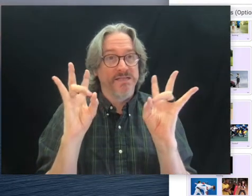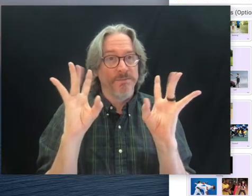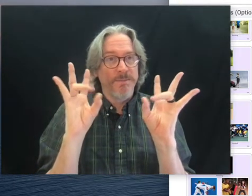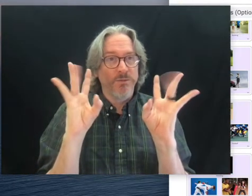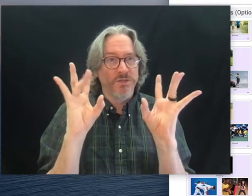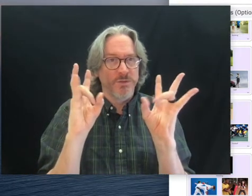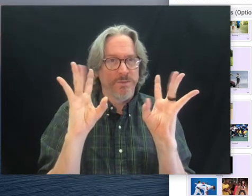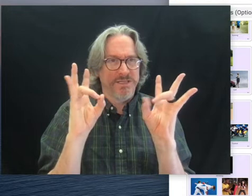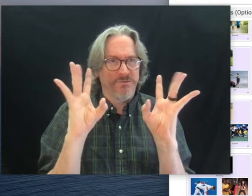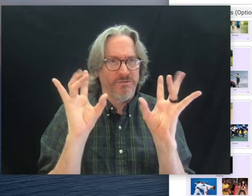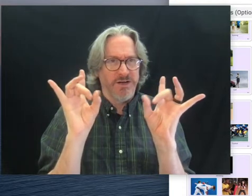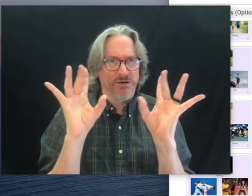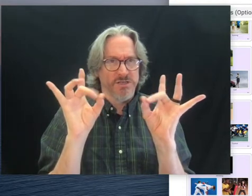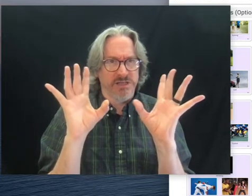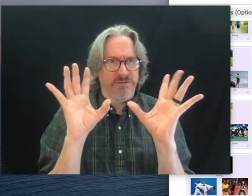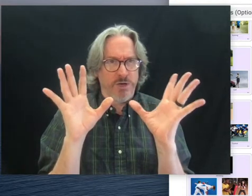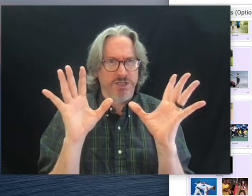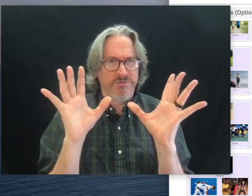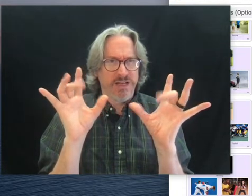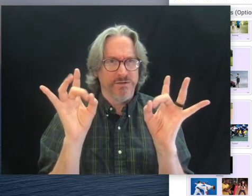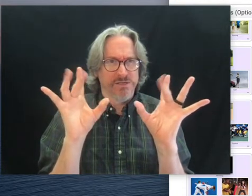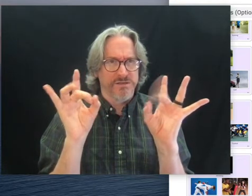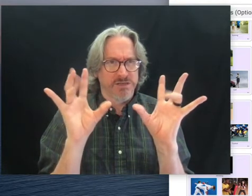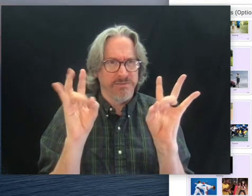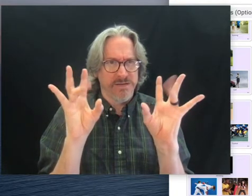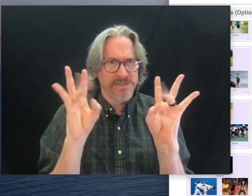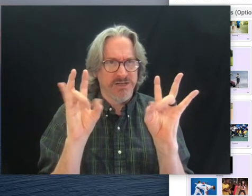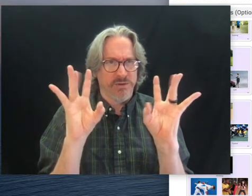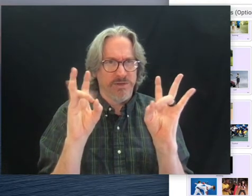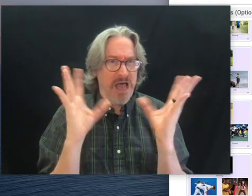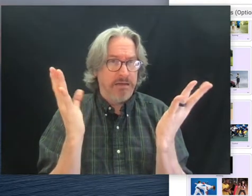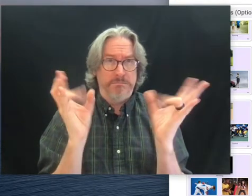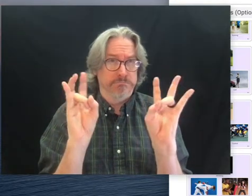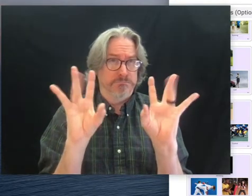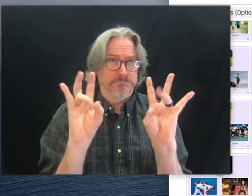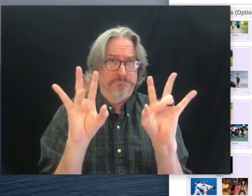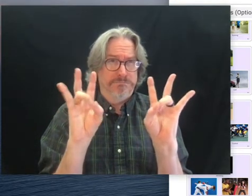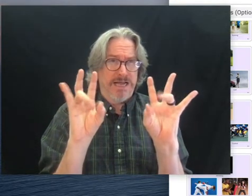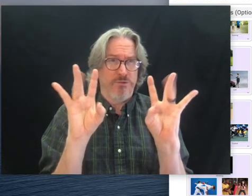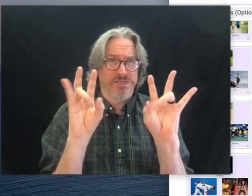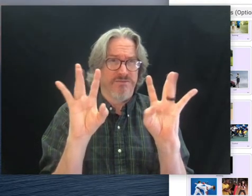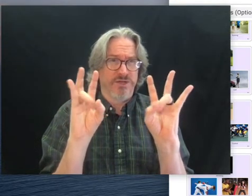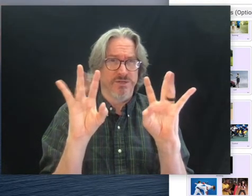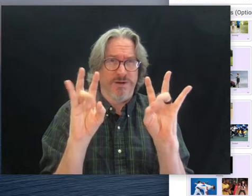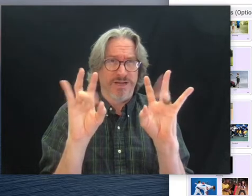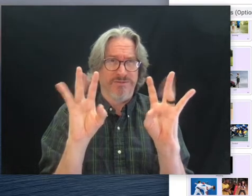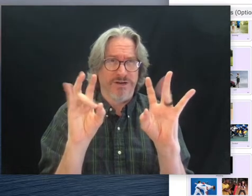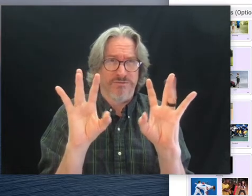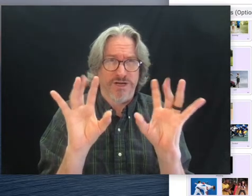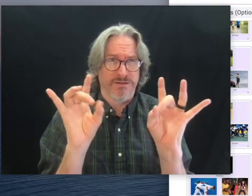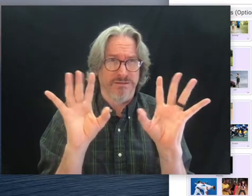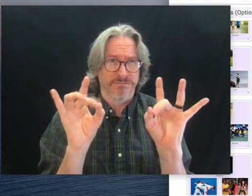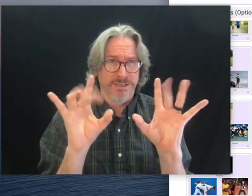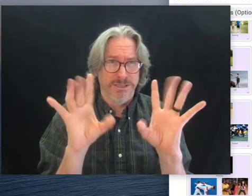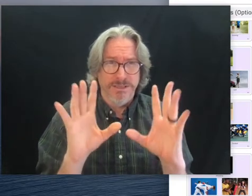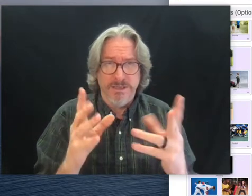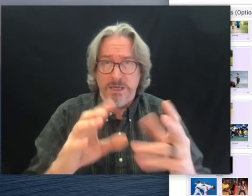Volleyball, and some people will do it with different fingers. If you watch the videos, sometimes they do it with. I almost never use my ring finger for